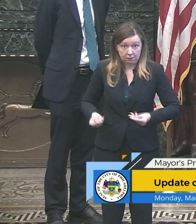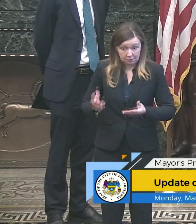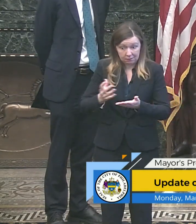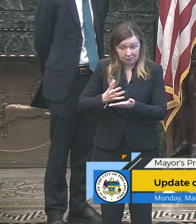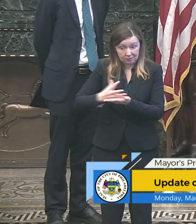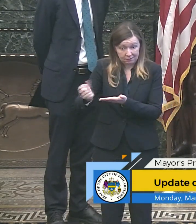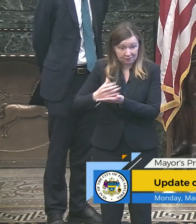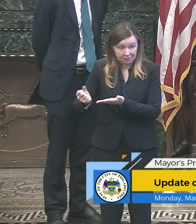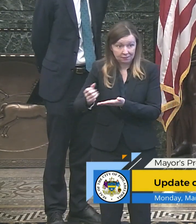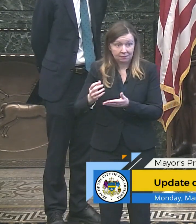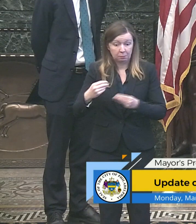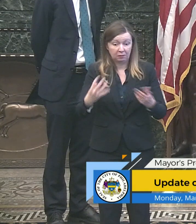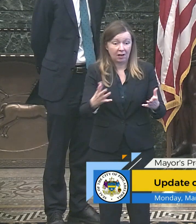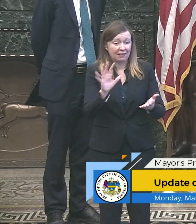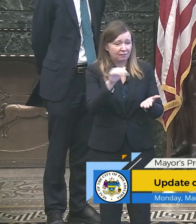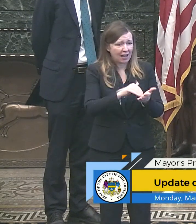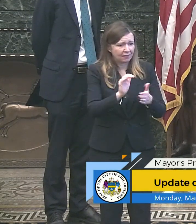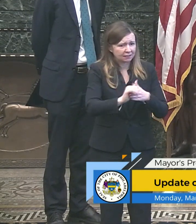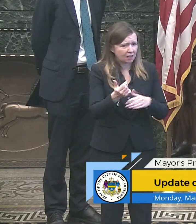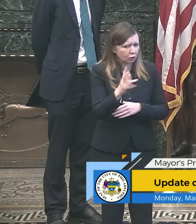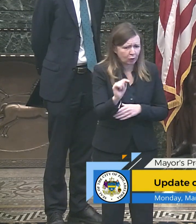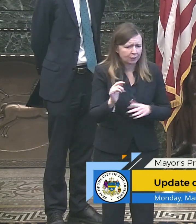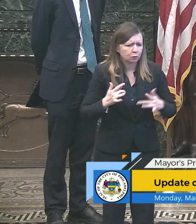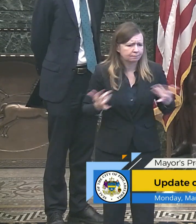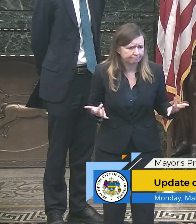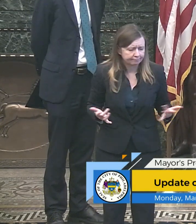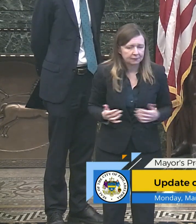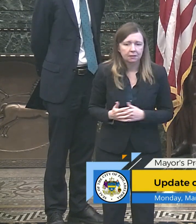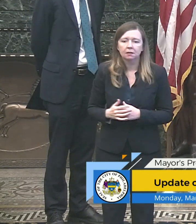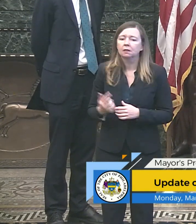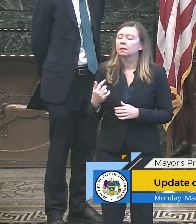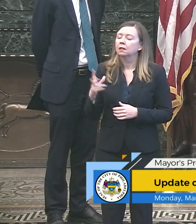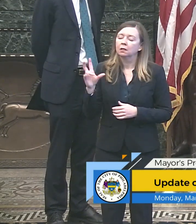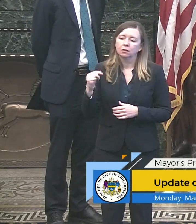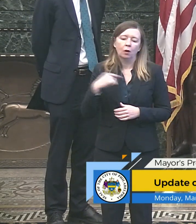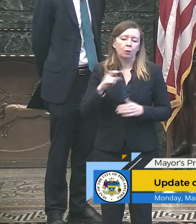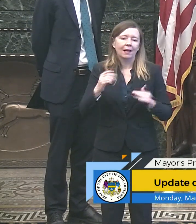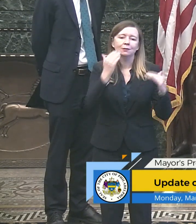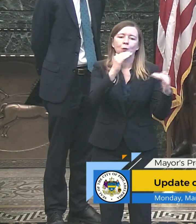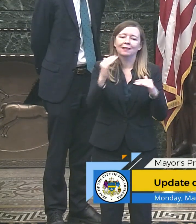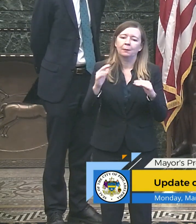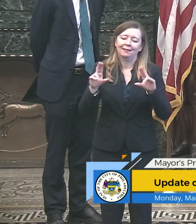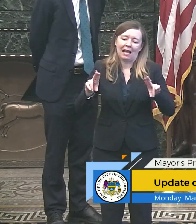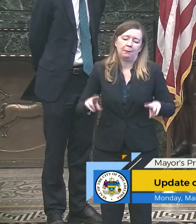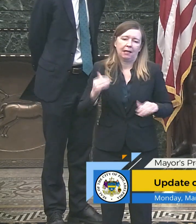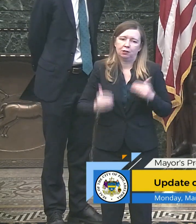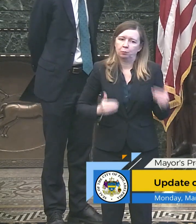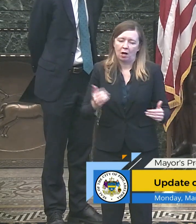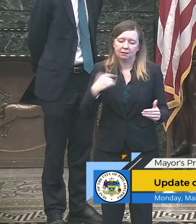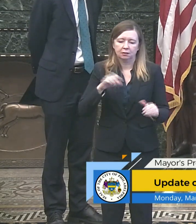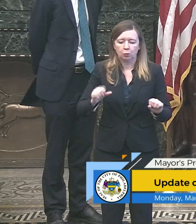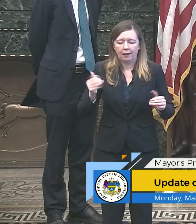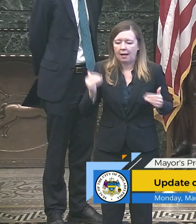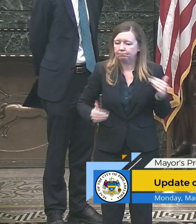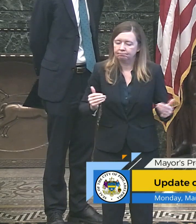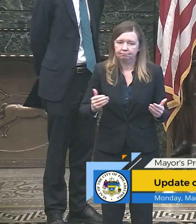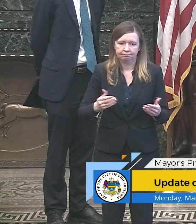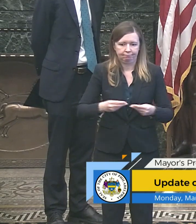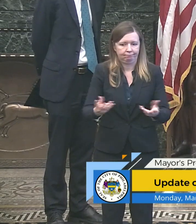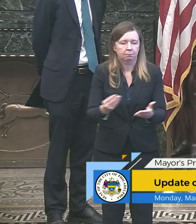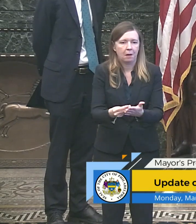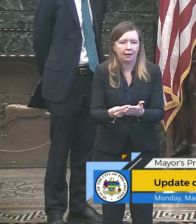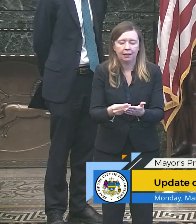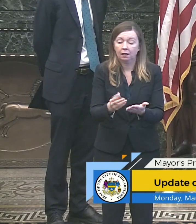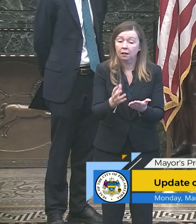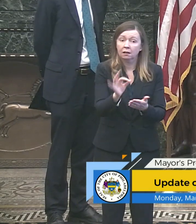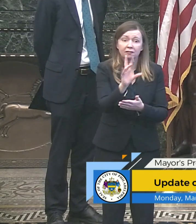the $5,000 grants, or what's going on with that change? No, we just had to limit the application process so we can get moving to get the money to people. We're not